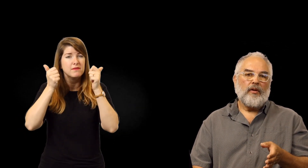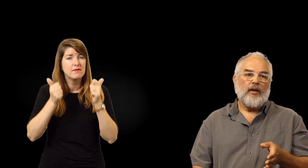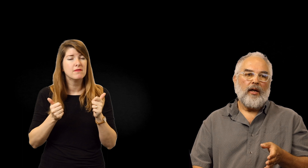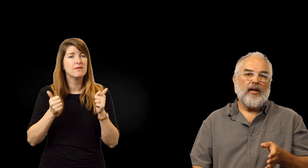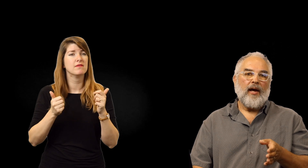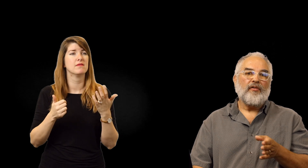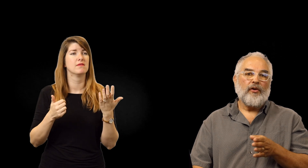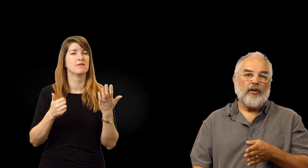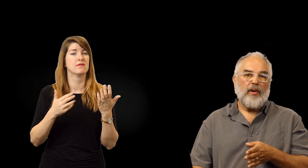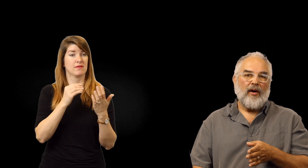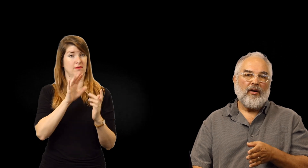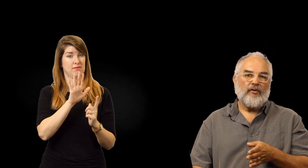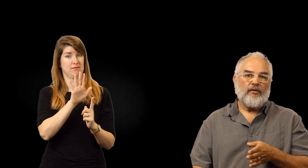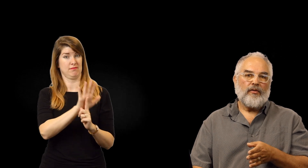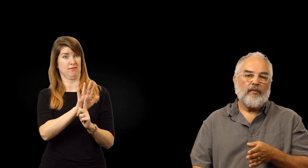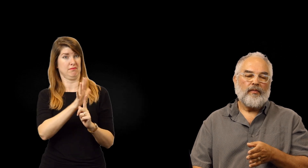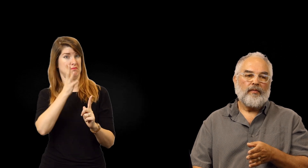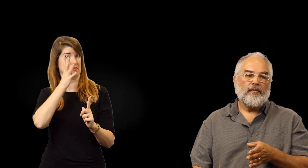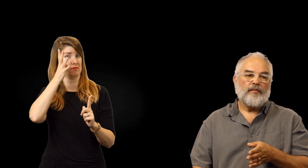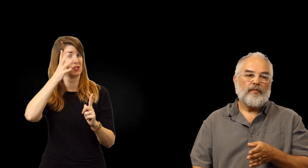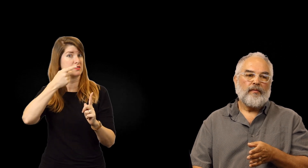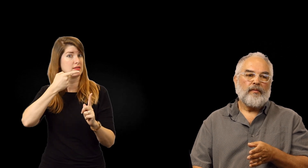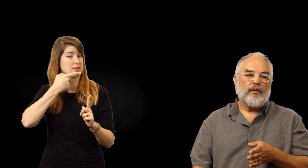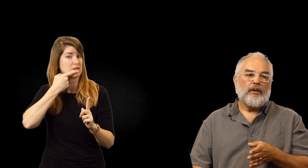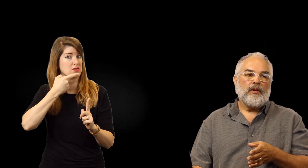loss and have hearing parents,